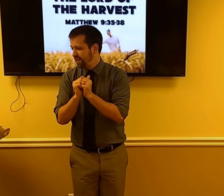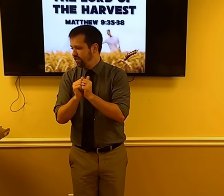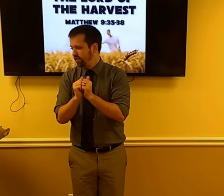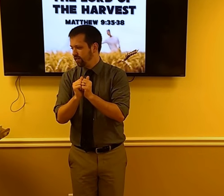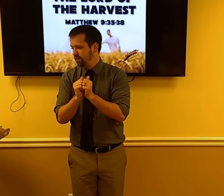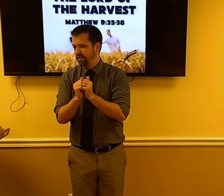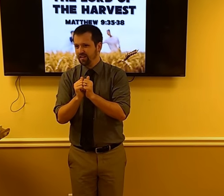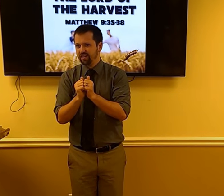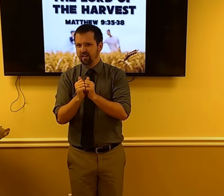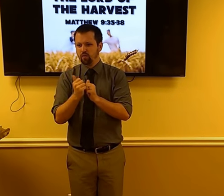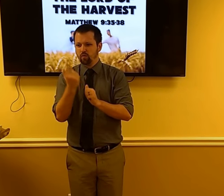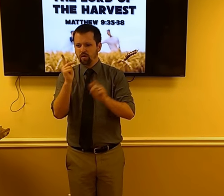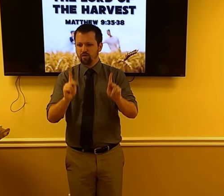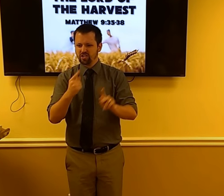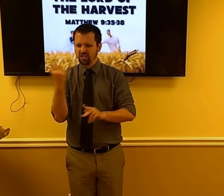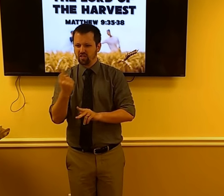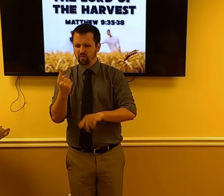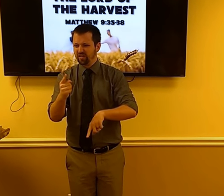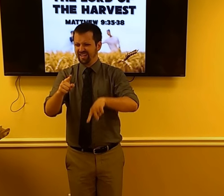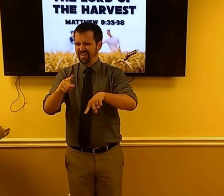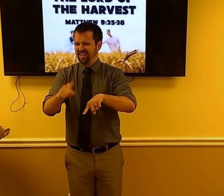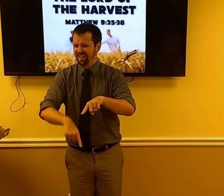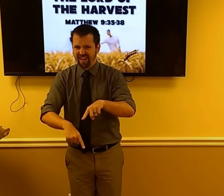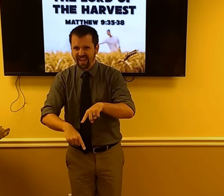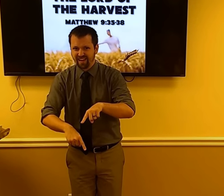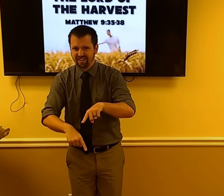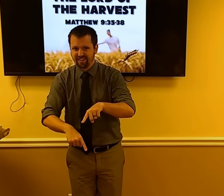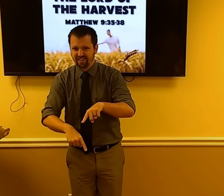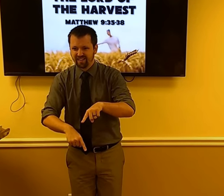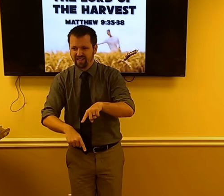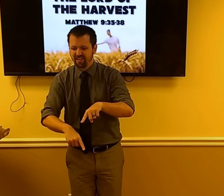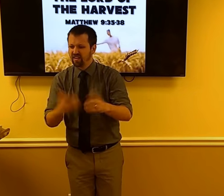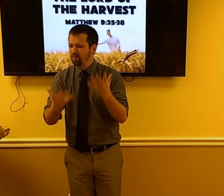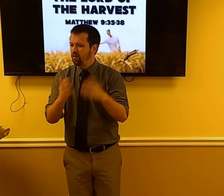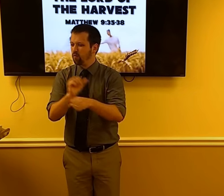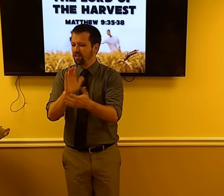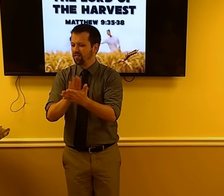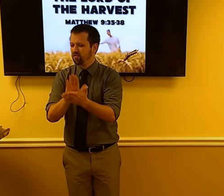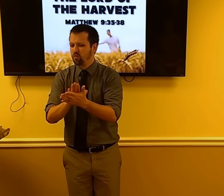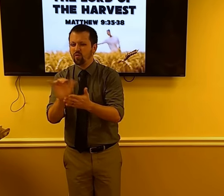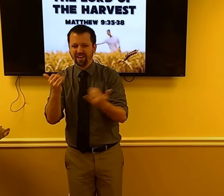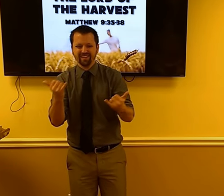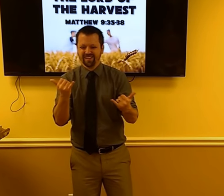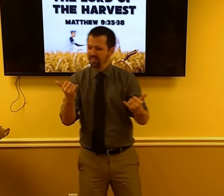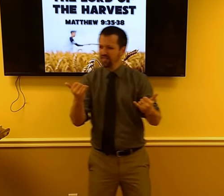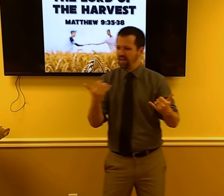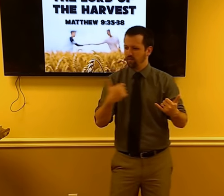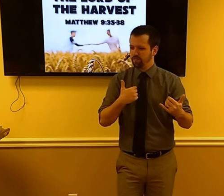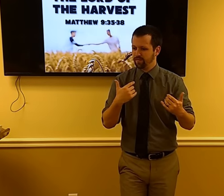together. One person alone can't. That might work school.